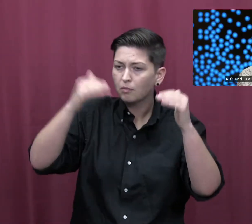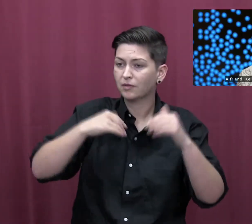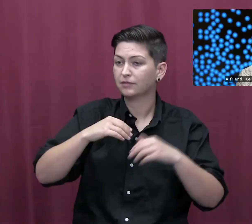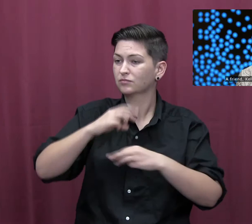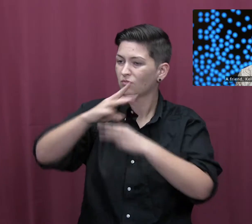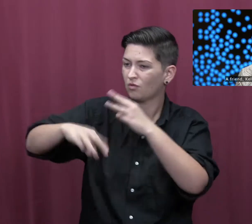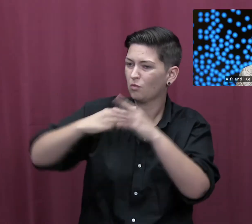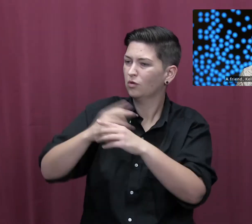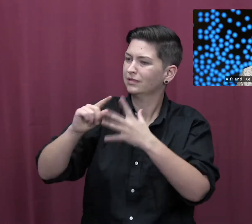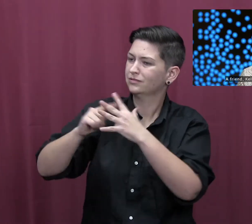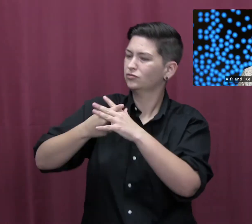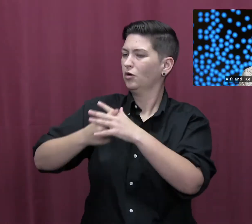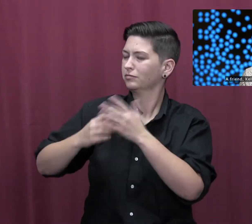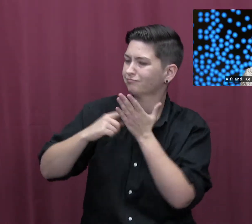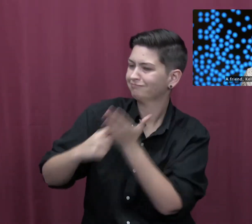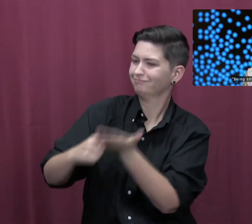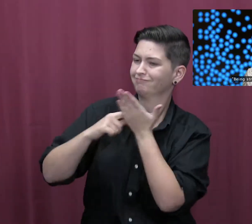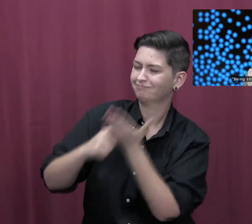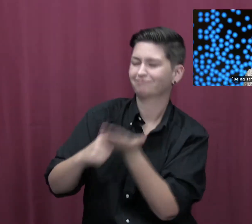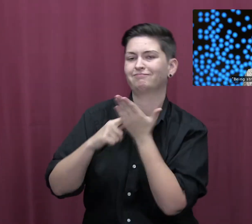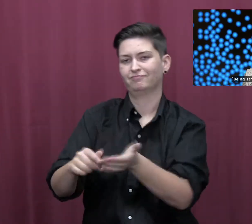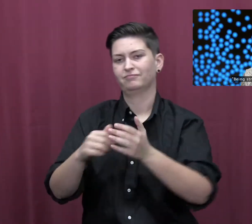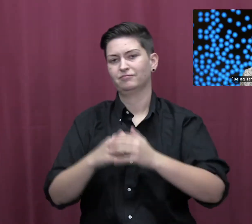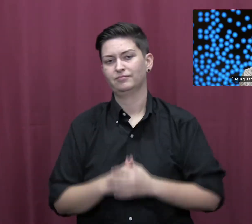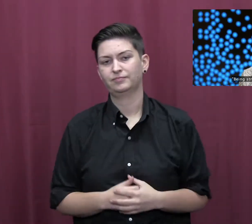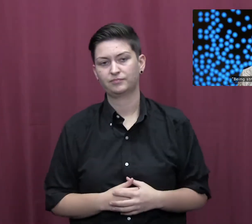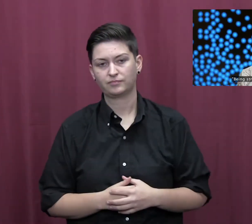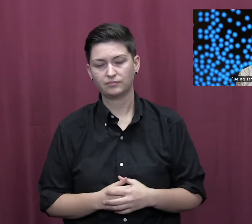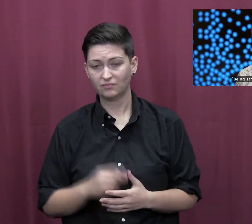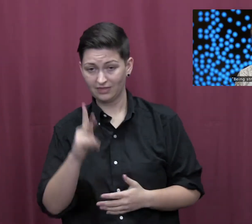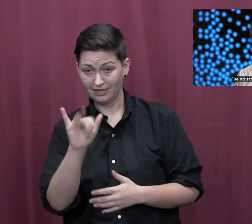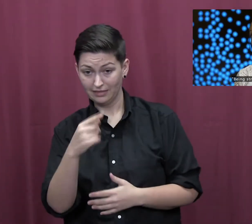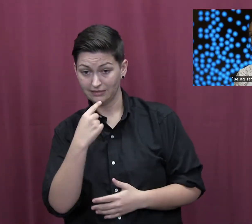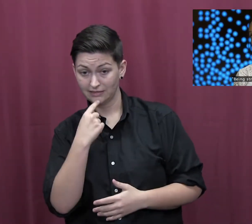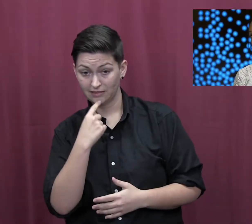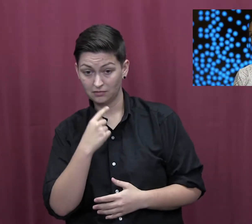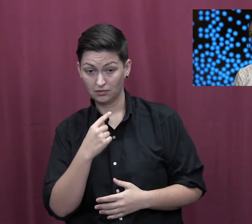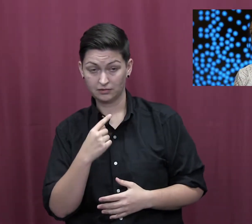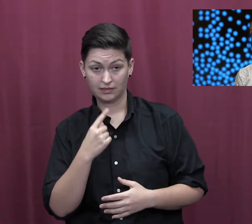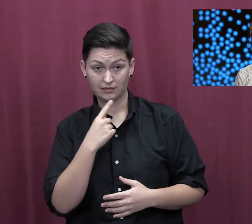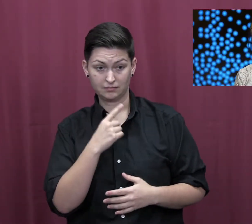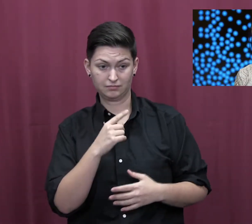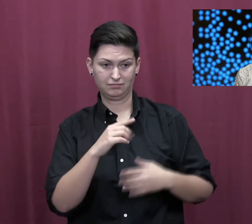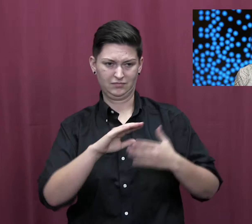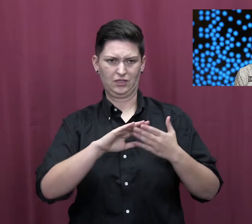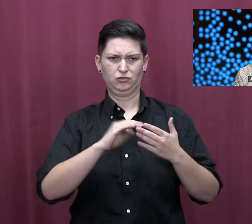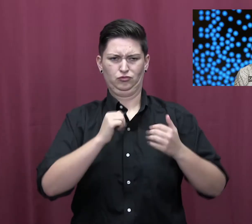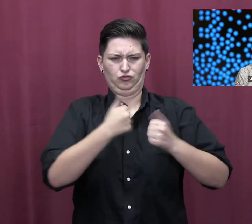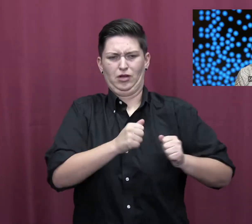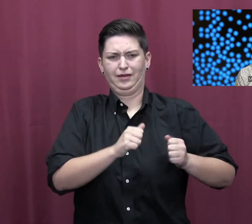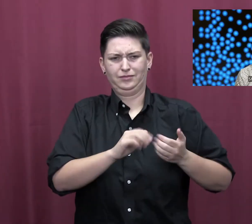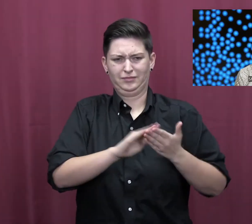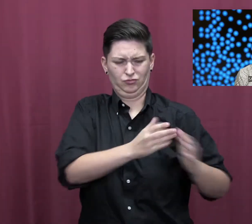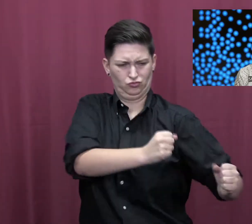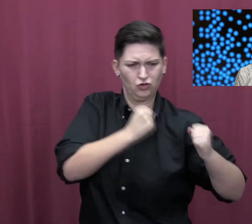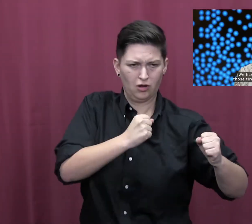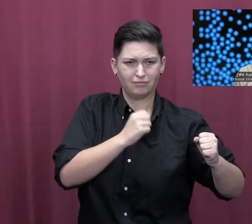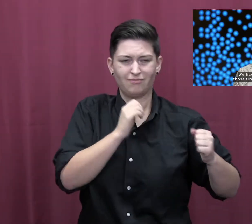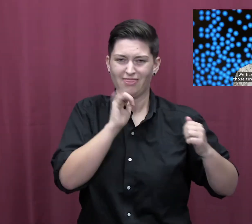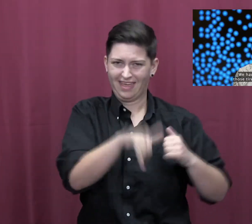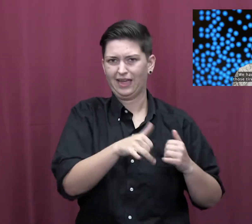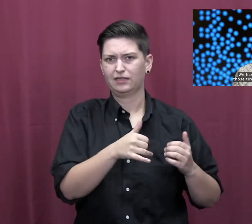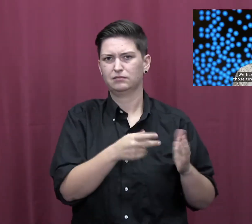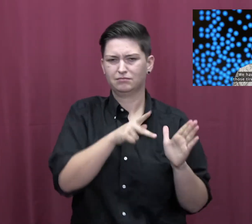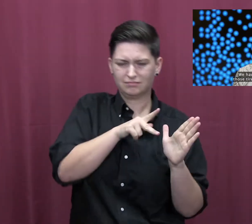friend, Kelly Pierre-Louis, said, "Being strong is killing us." She's right. We